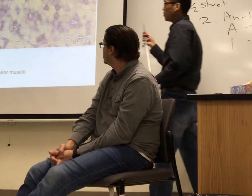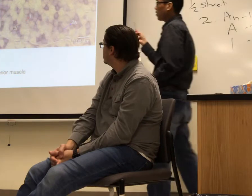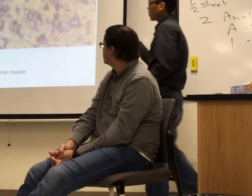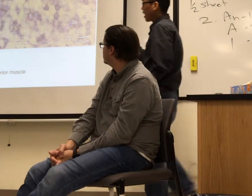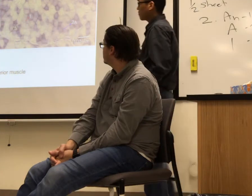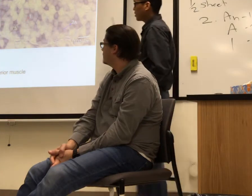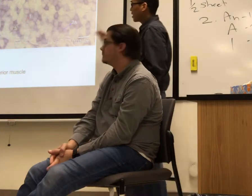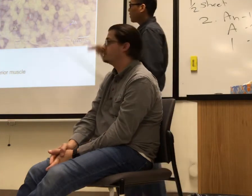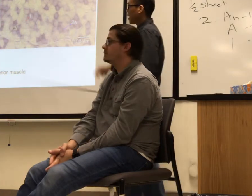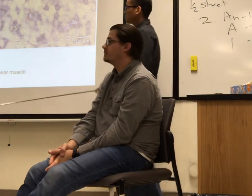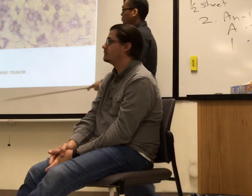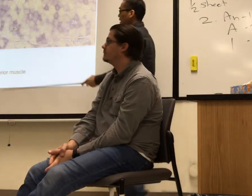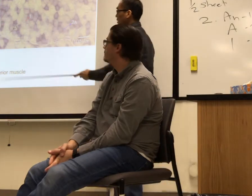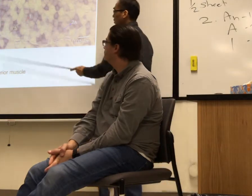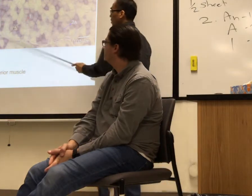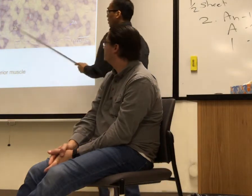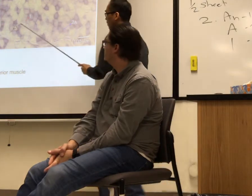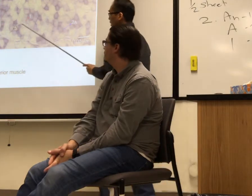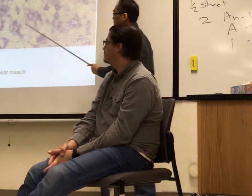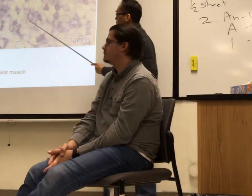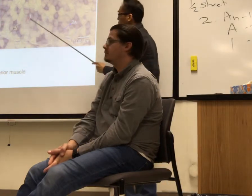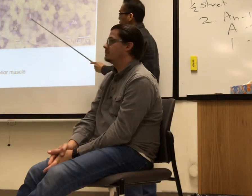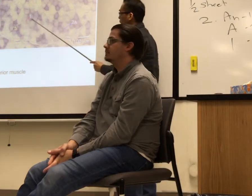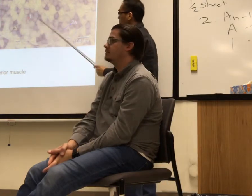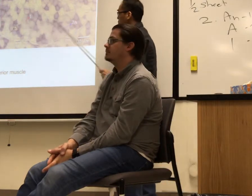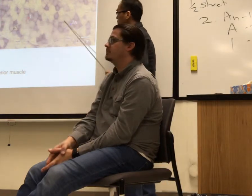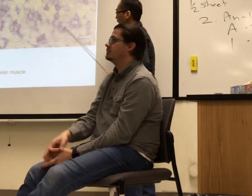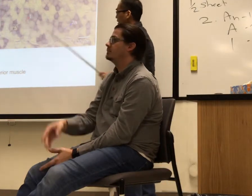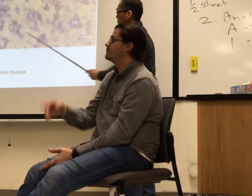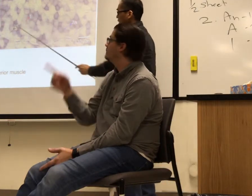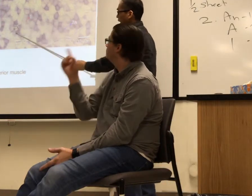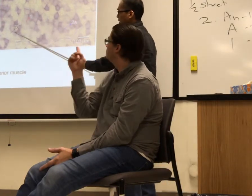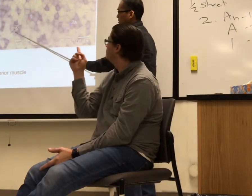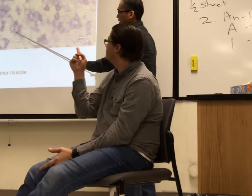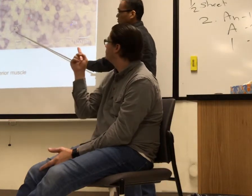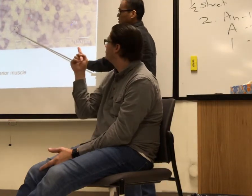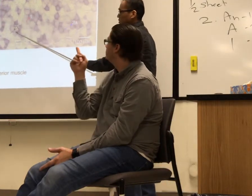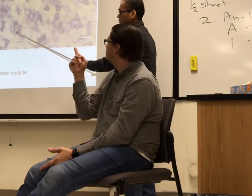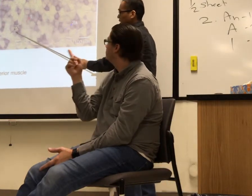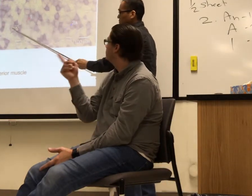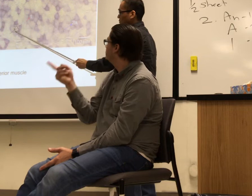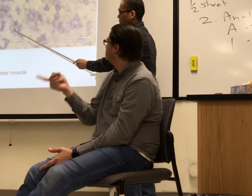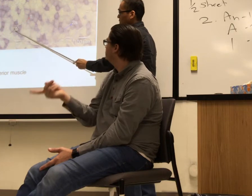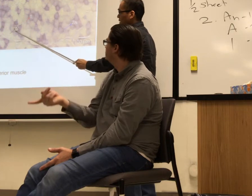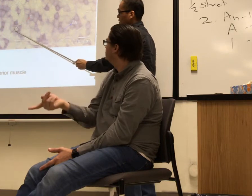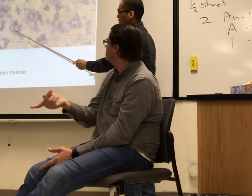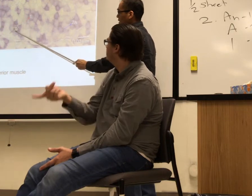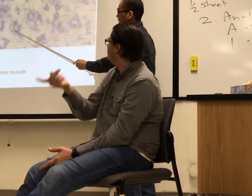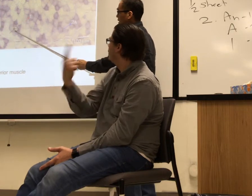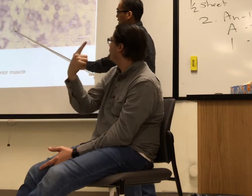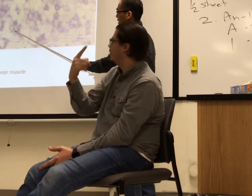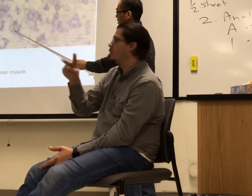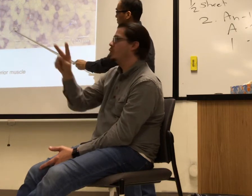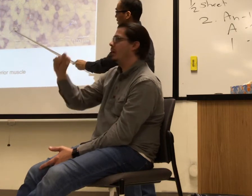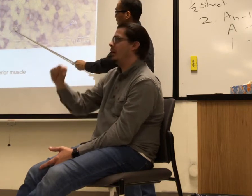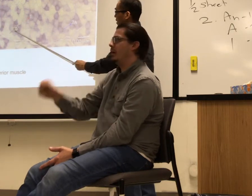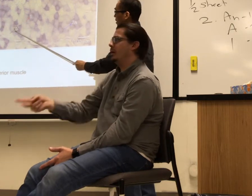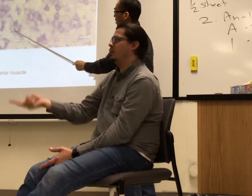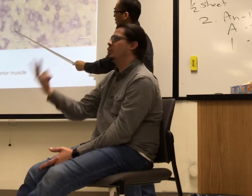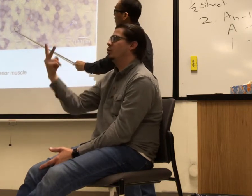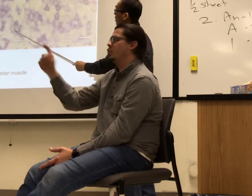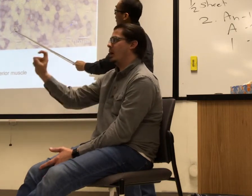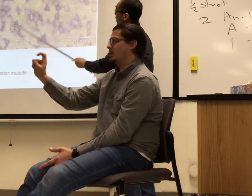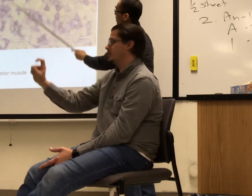I won't have you do it on your half sheet. Again, the answer is right here. They use 1, 2A, 2X. I've never seen 2X before, but they use it.